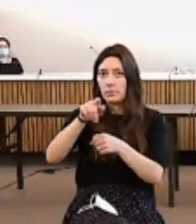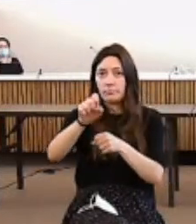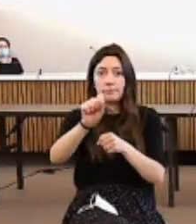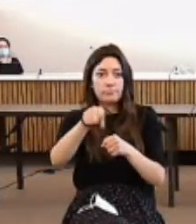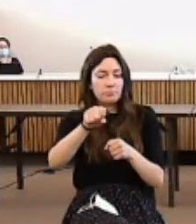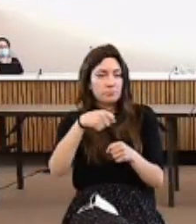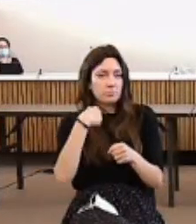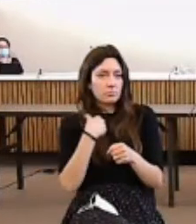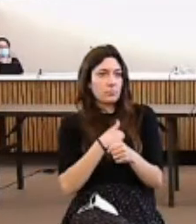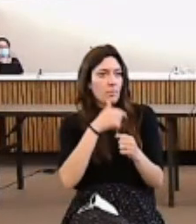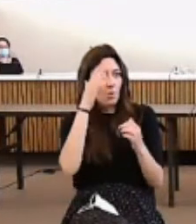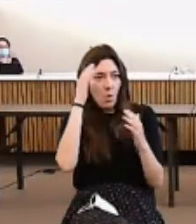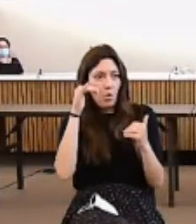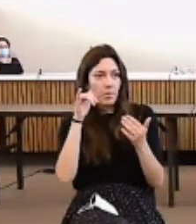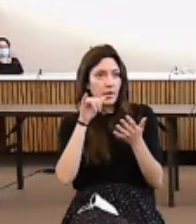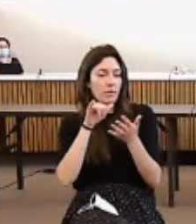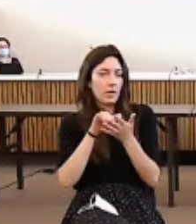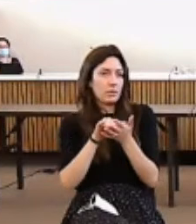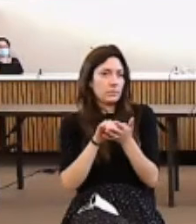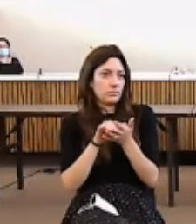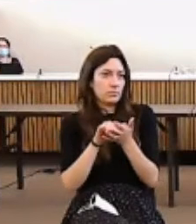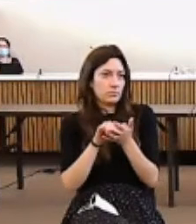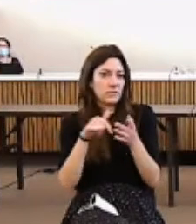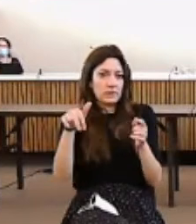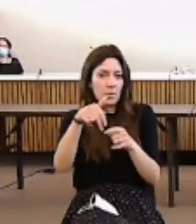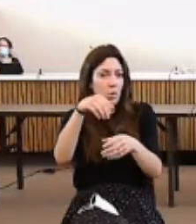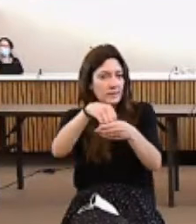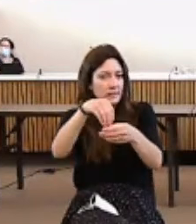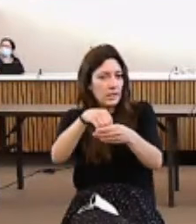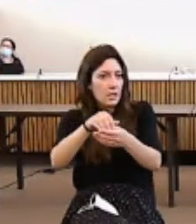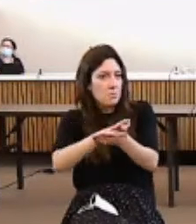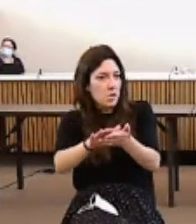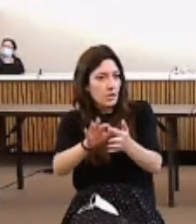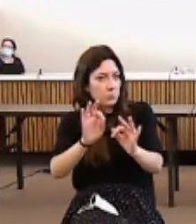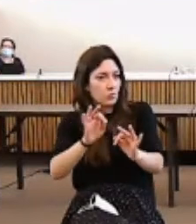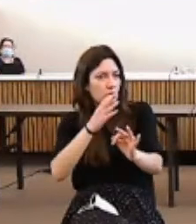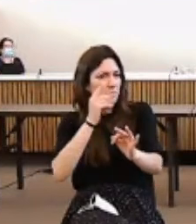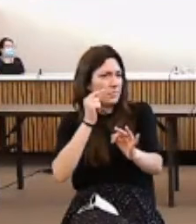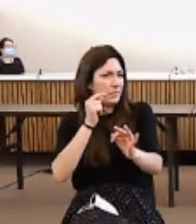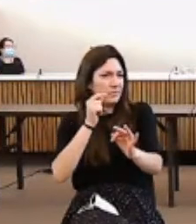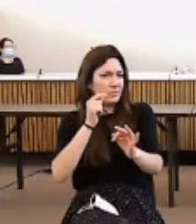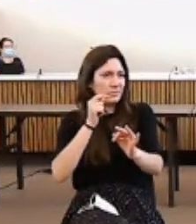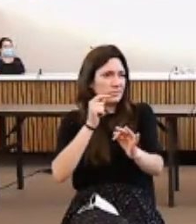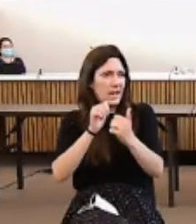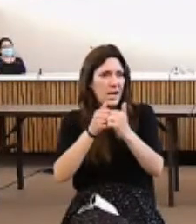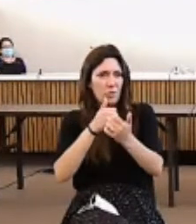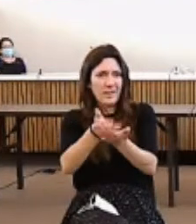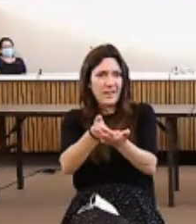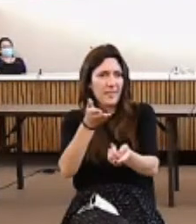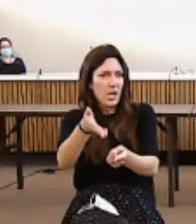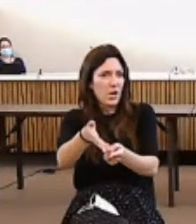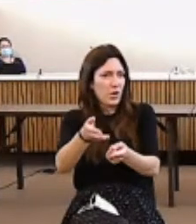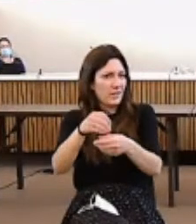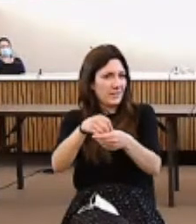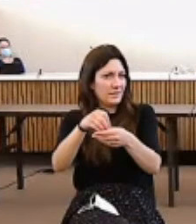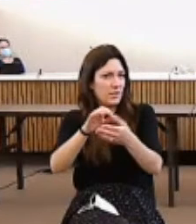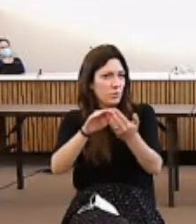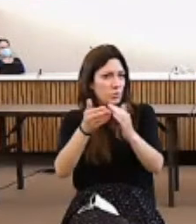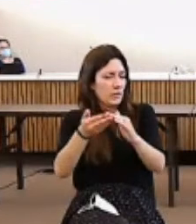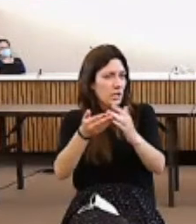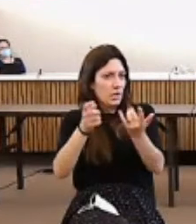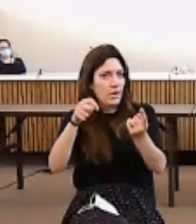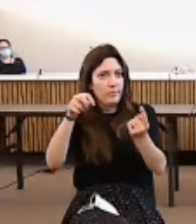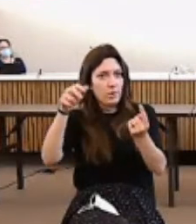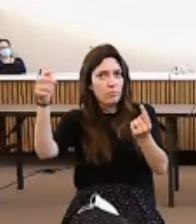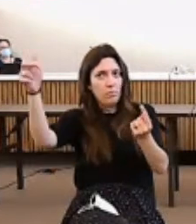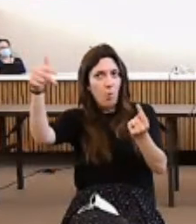in the facility are well and good, but if we can't get to them, right, we can't use them. So, you know, whether that means it comes from the